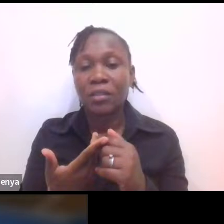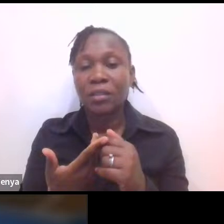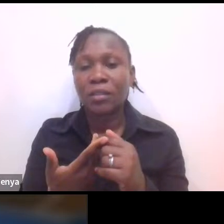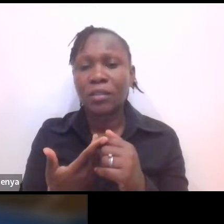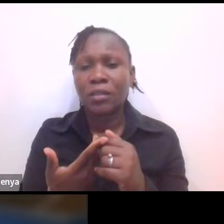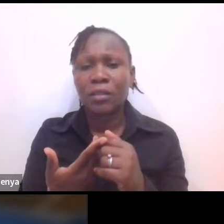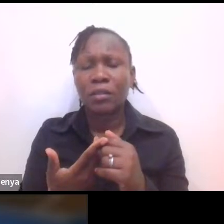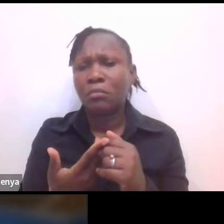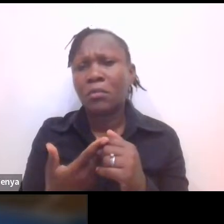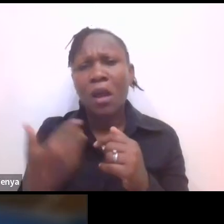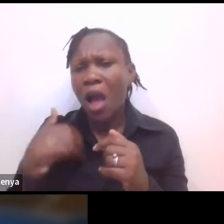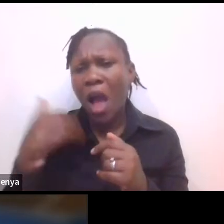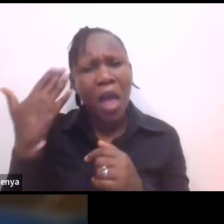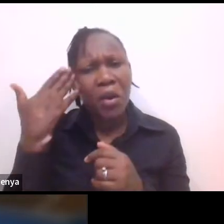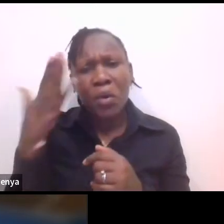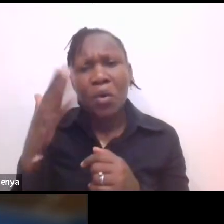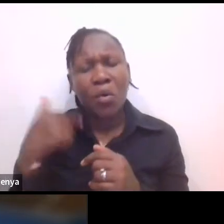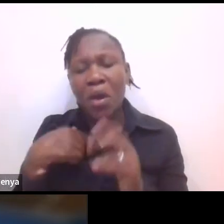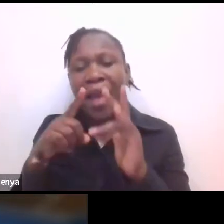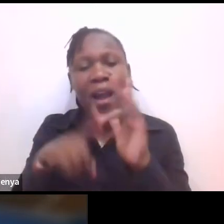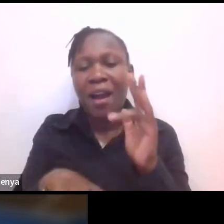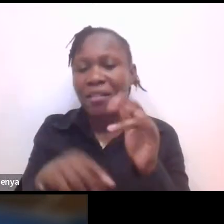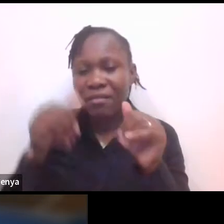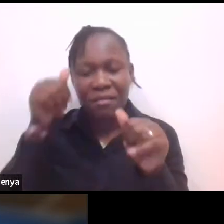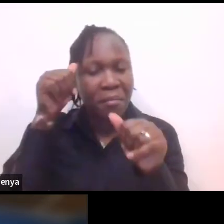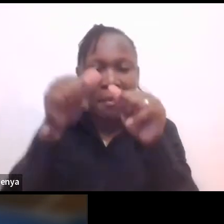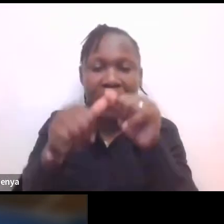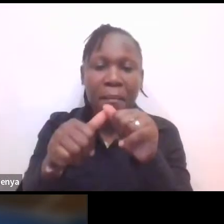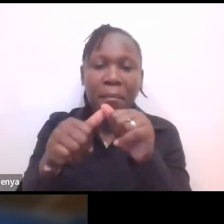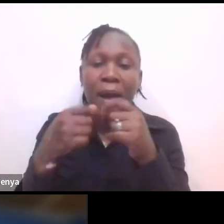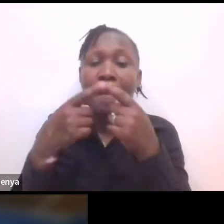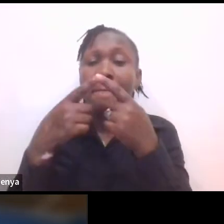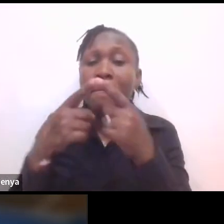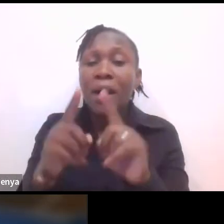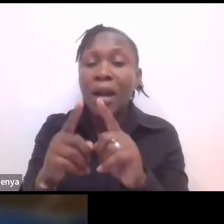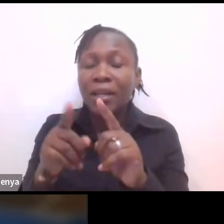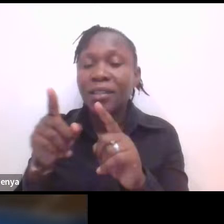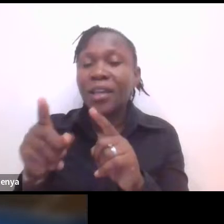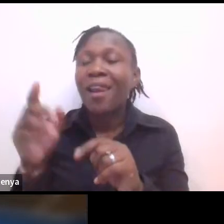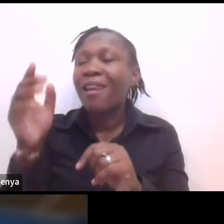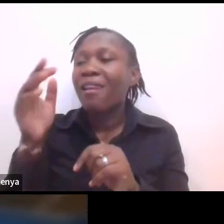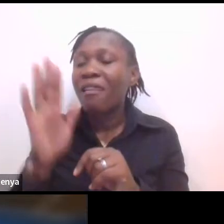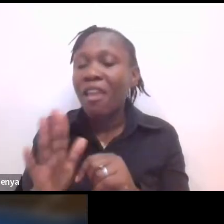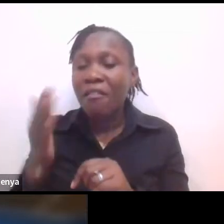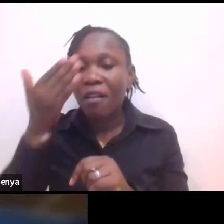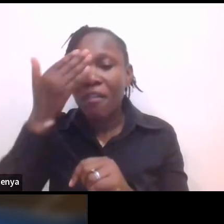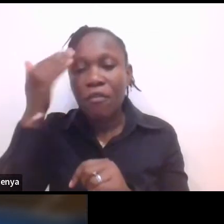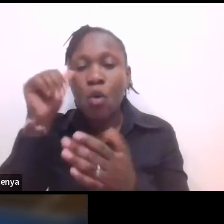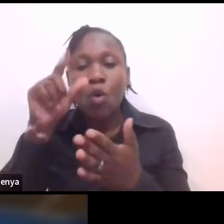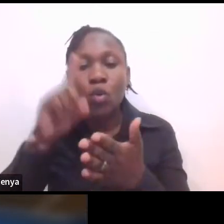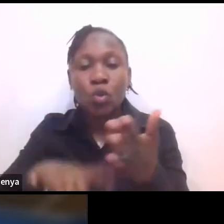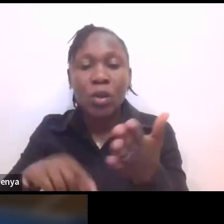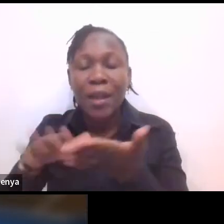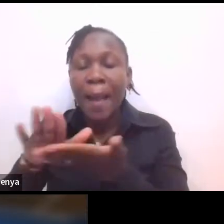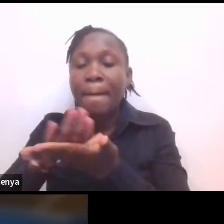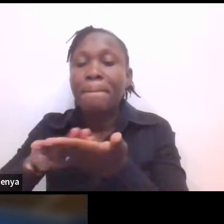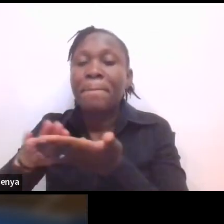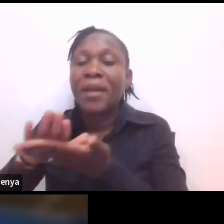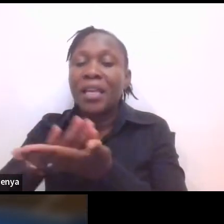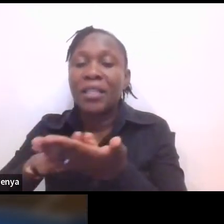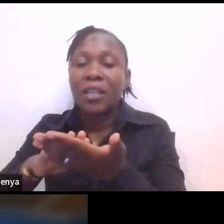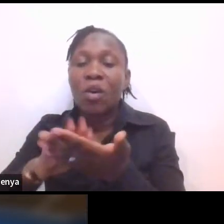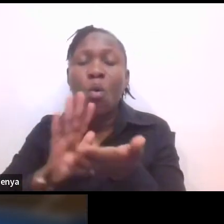maths problem was that he'd never mastered basic number manipulation. And without the basics, all other mathematical activity